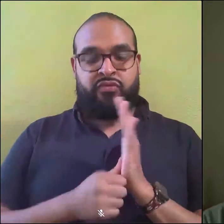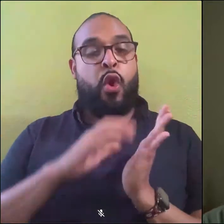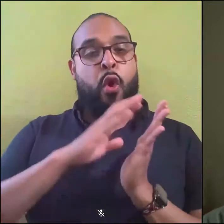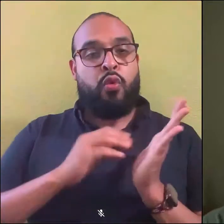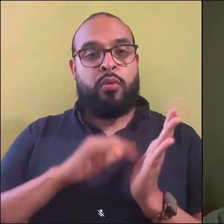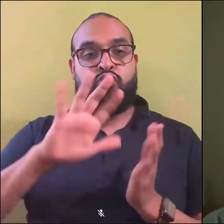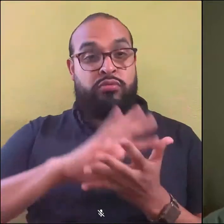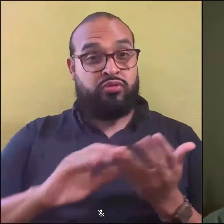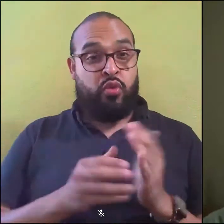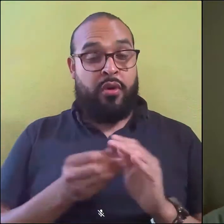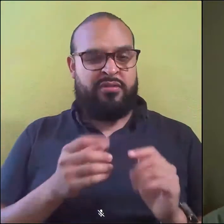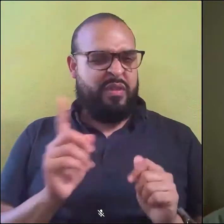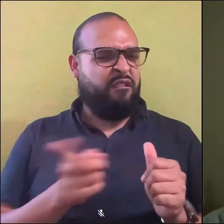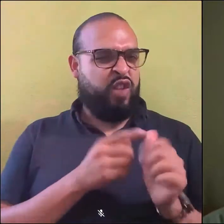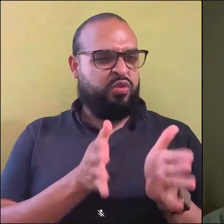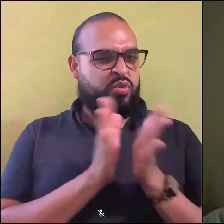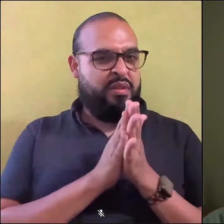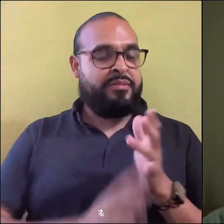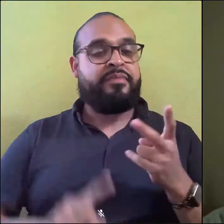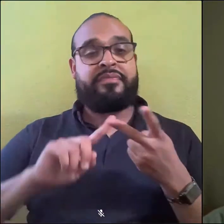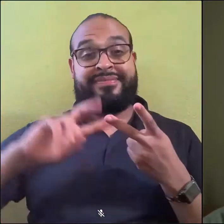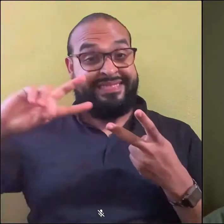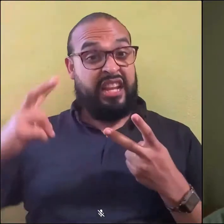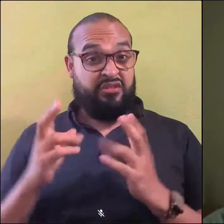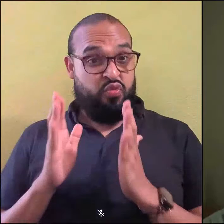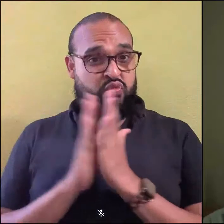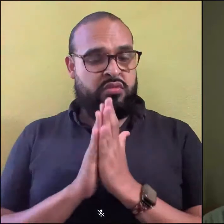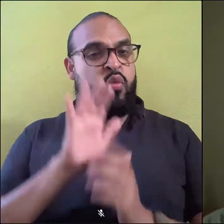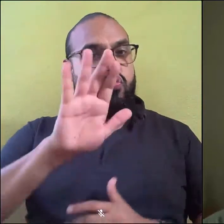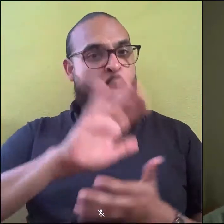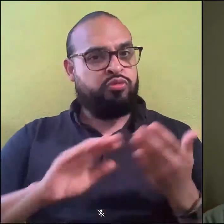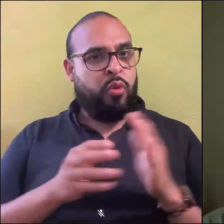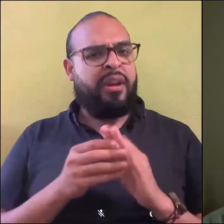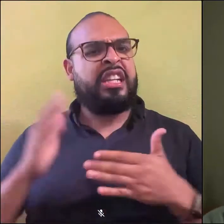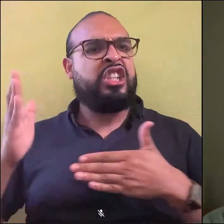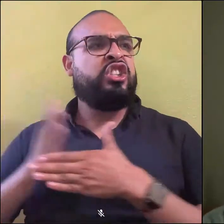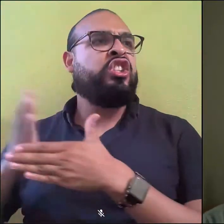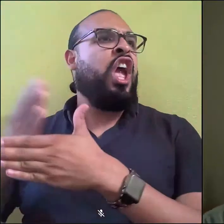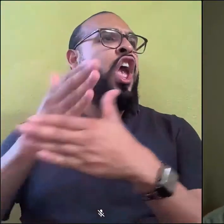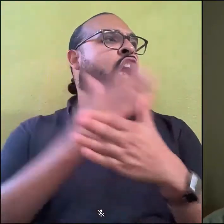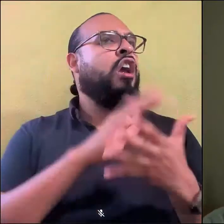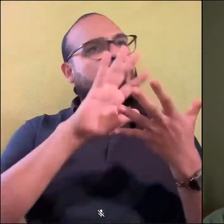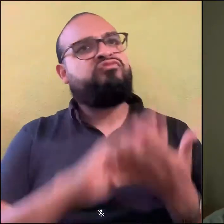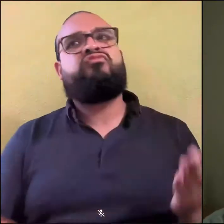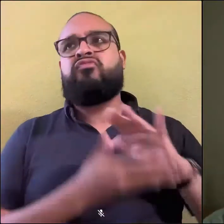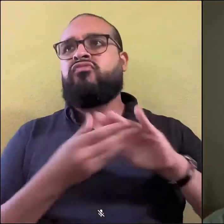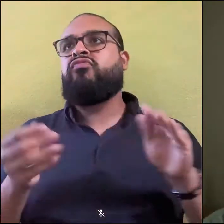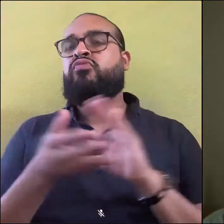The second request I have is tell your story. Tell your story to your colleagues, your friends, your family